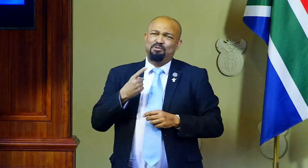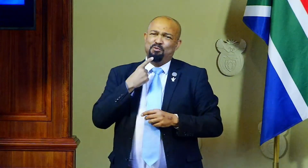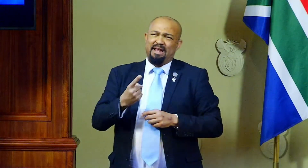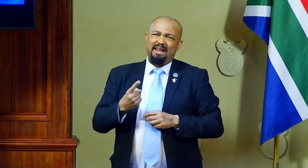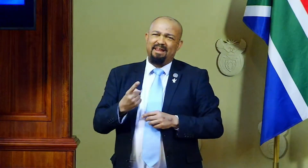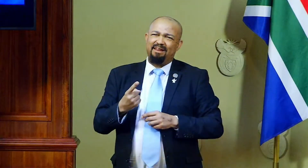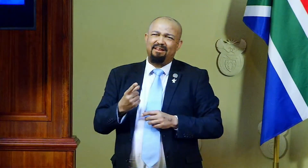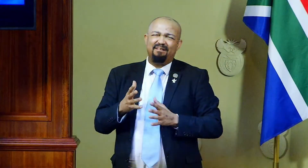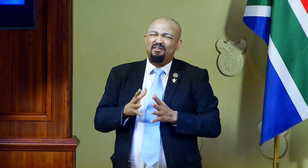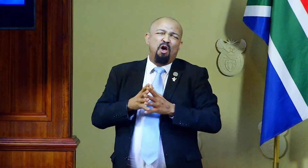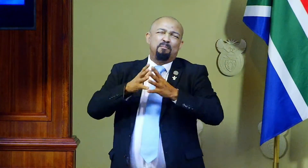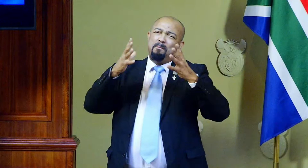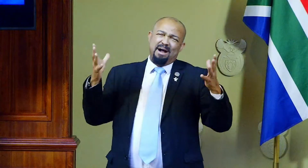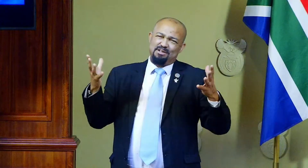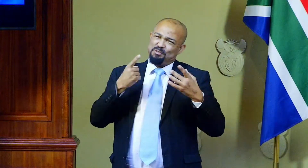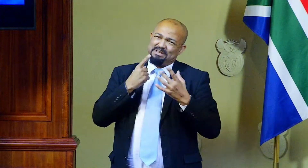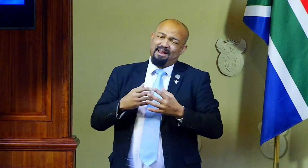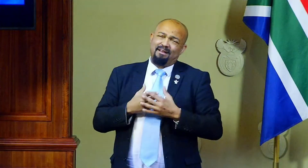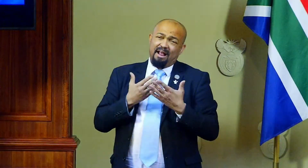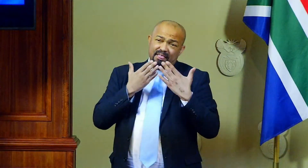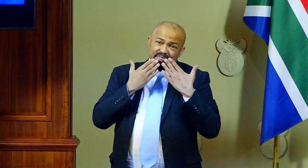deaf people.